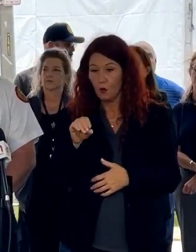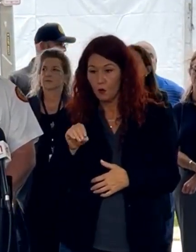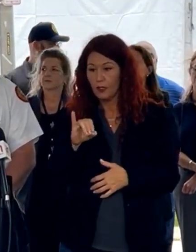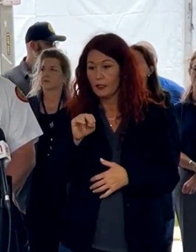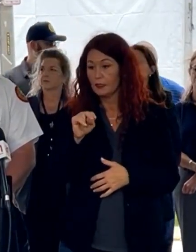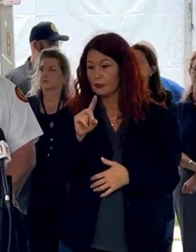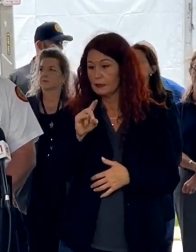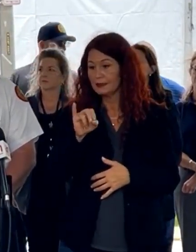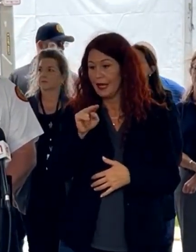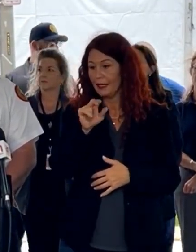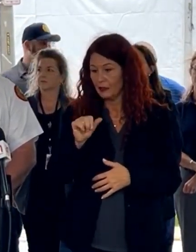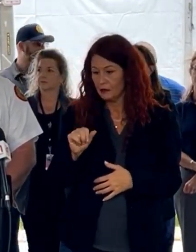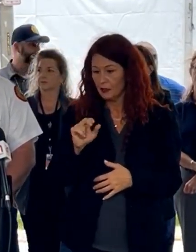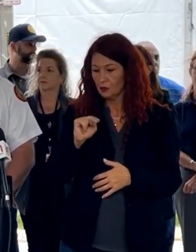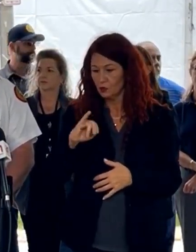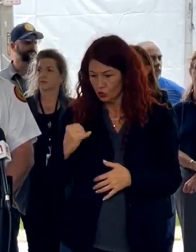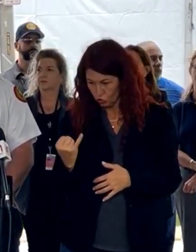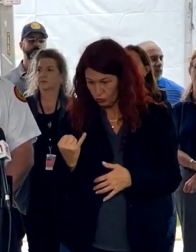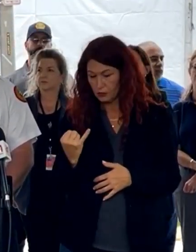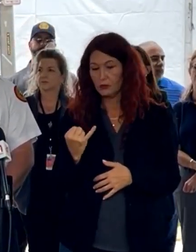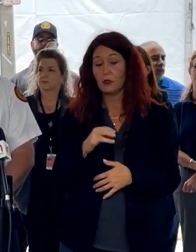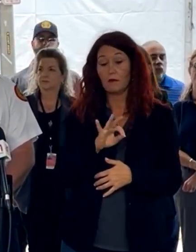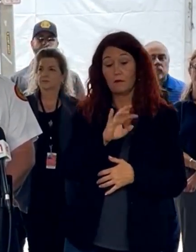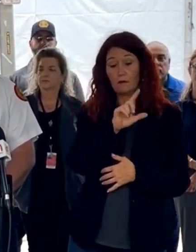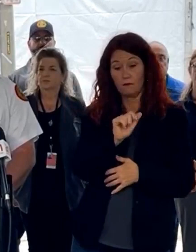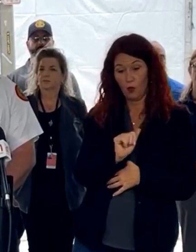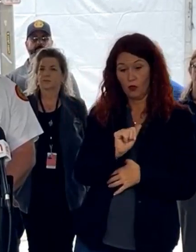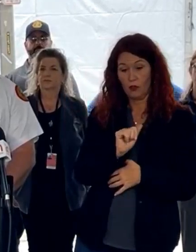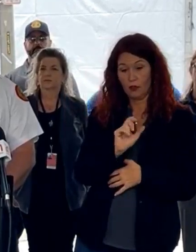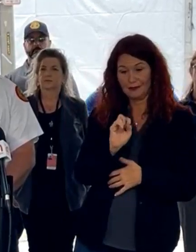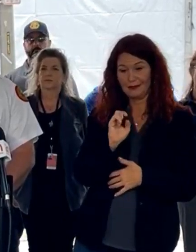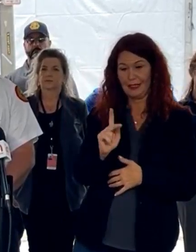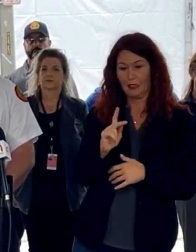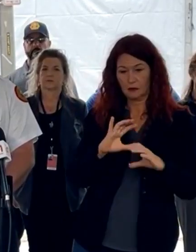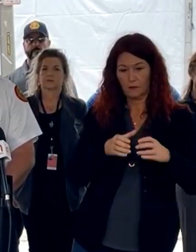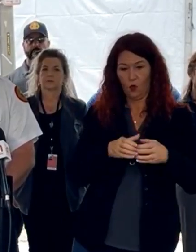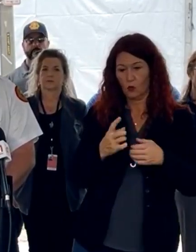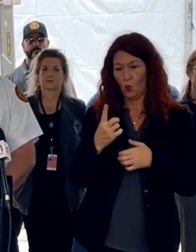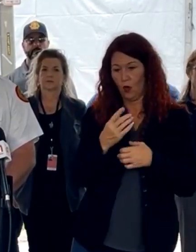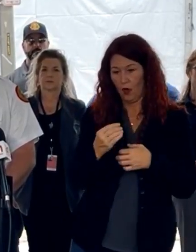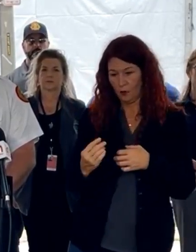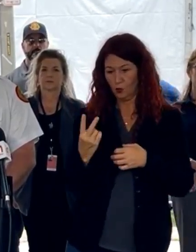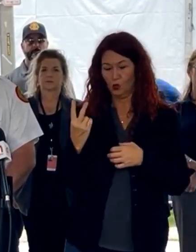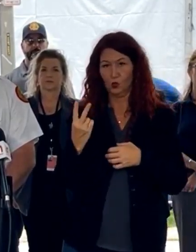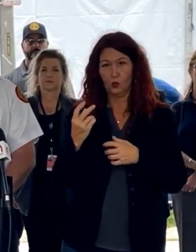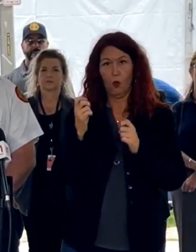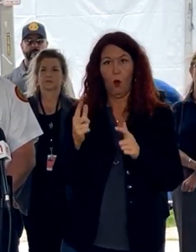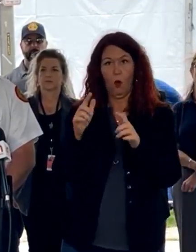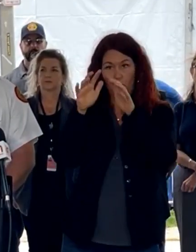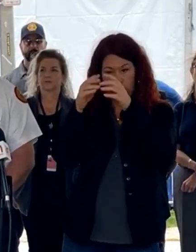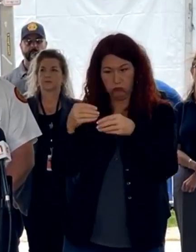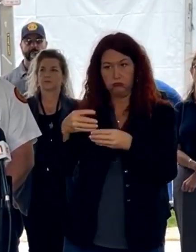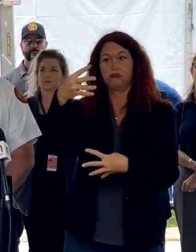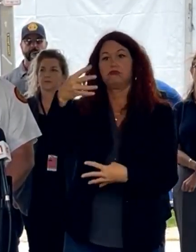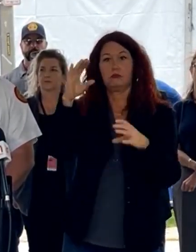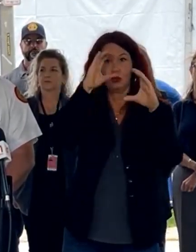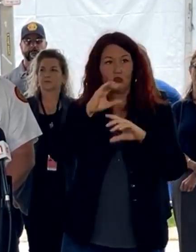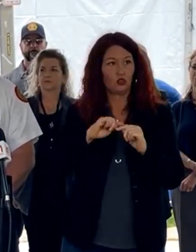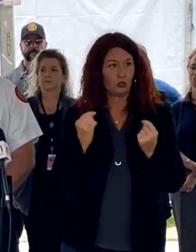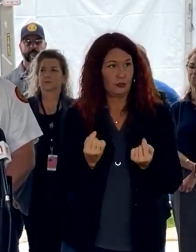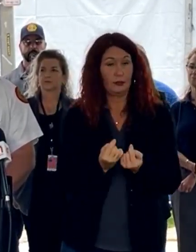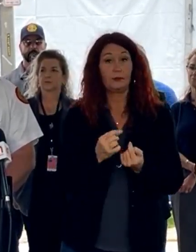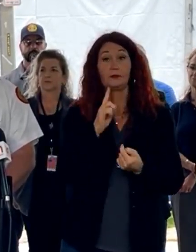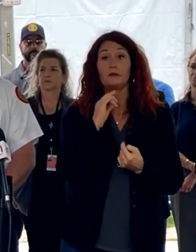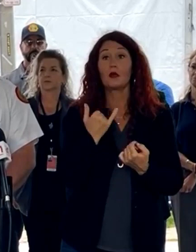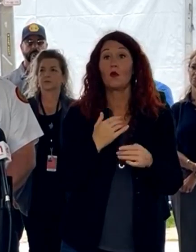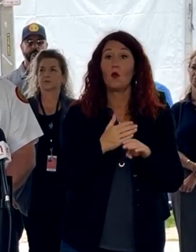Jersey, as well as Florida Task Force 1 and Florida Task Force 2, working around the clock. We're able to remove 124 tons of